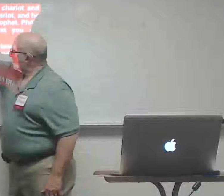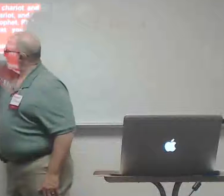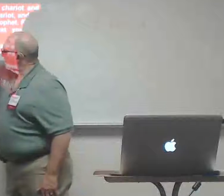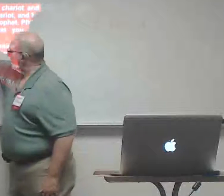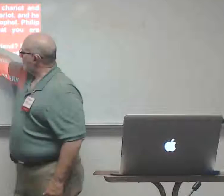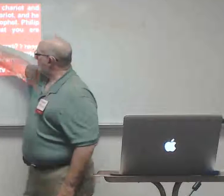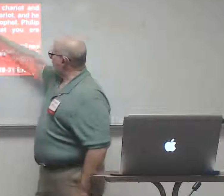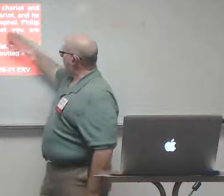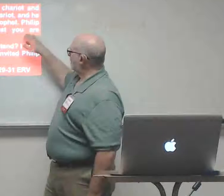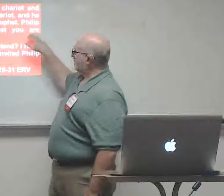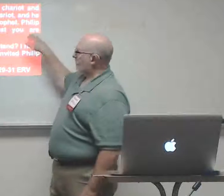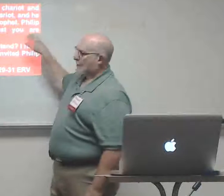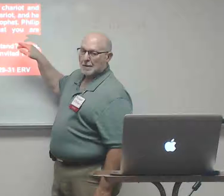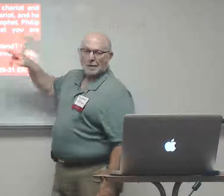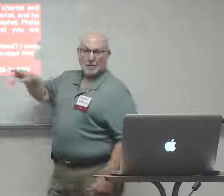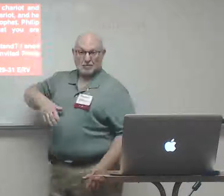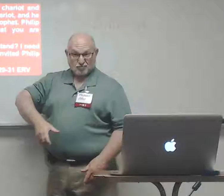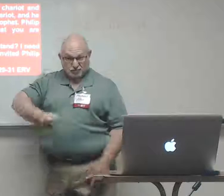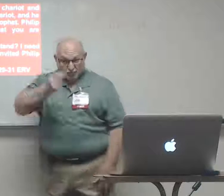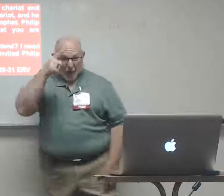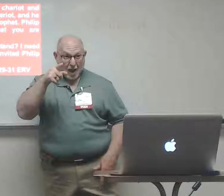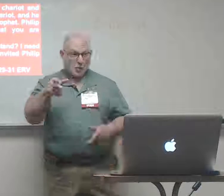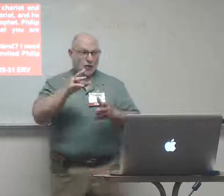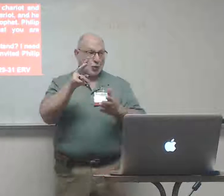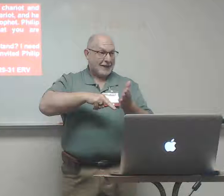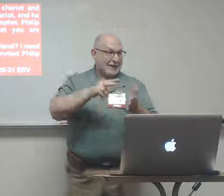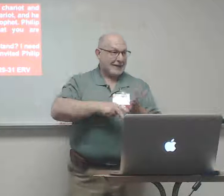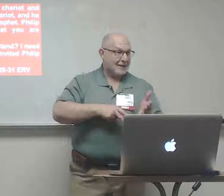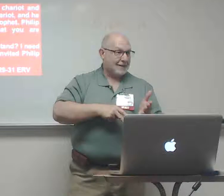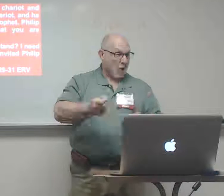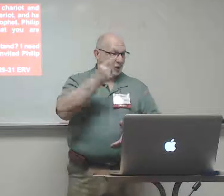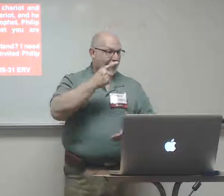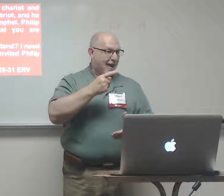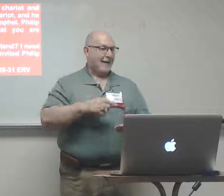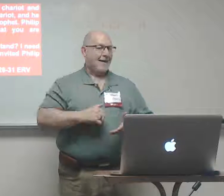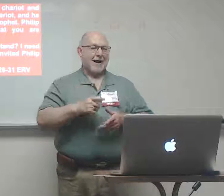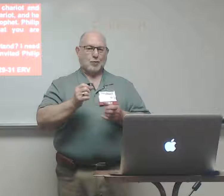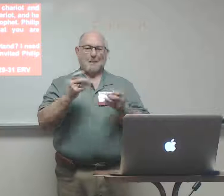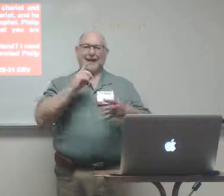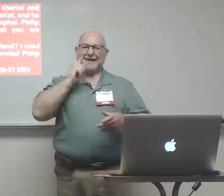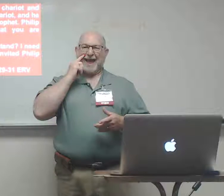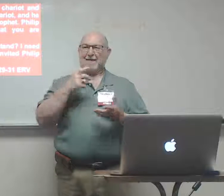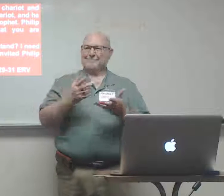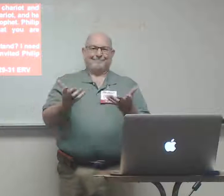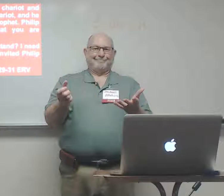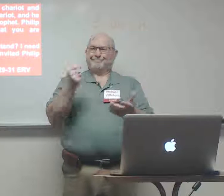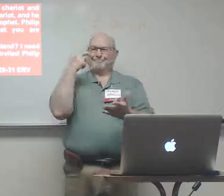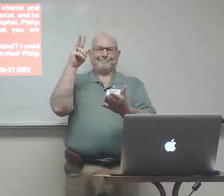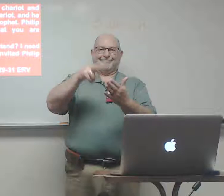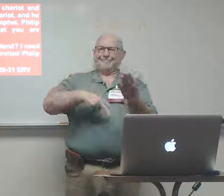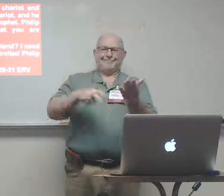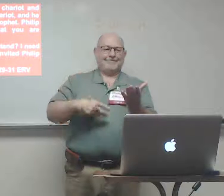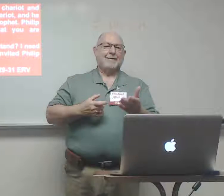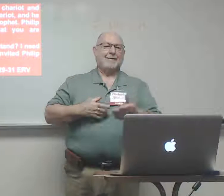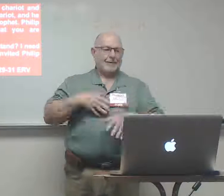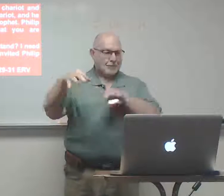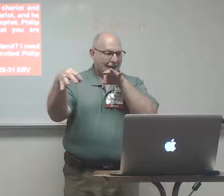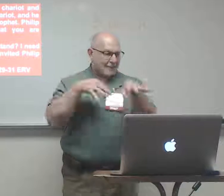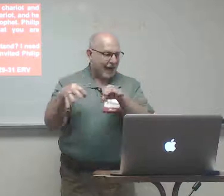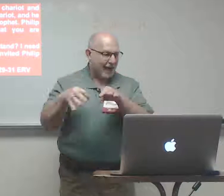The point of me using this verse right here is that phrase, do you understand what you are reading? A lot of times,